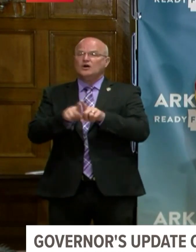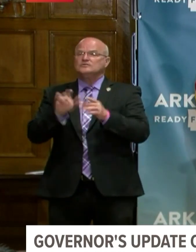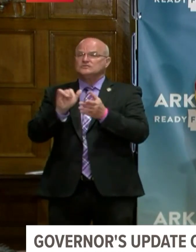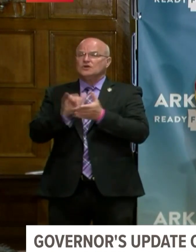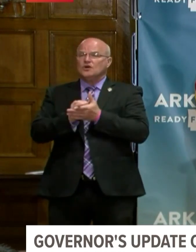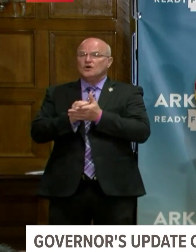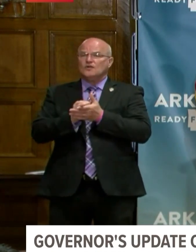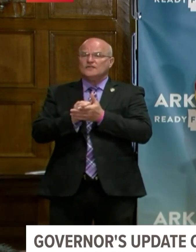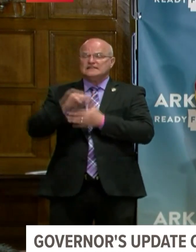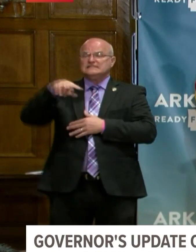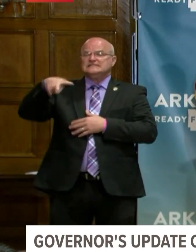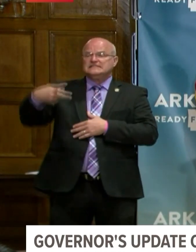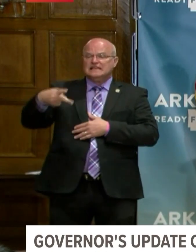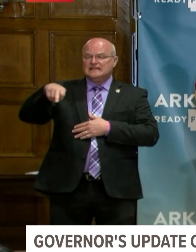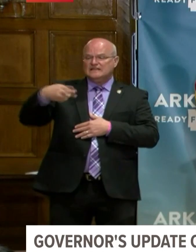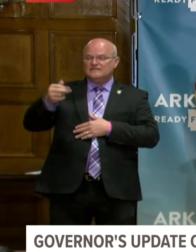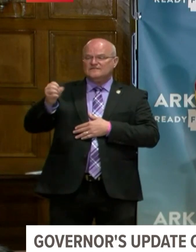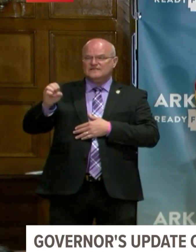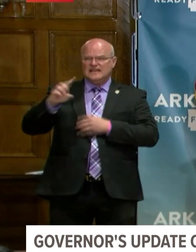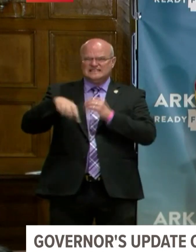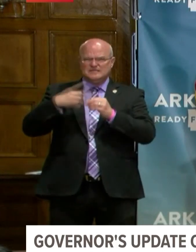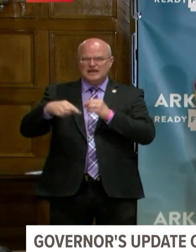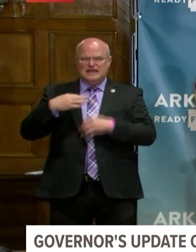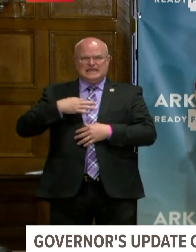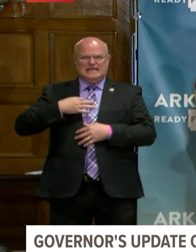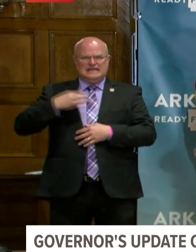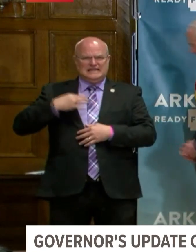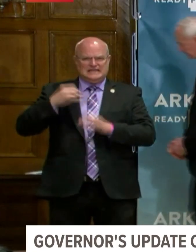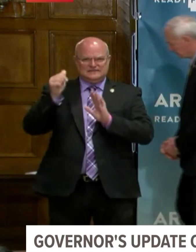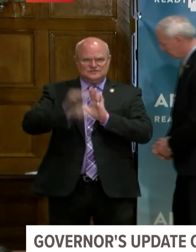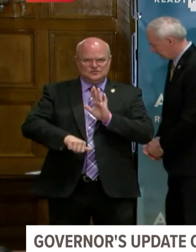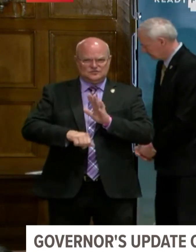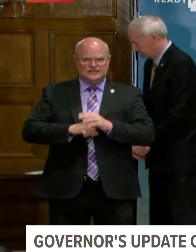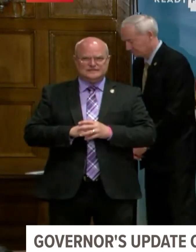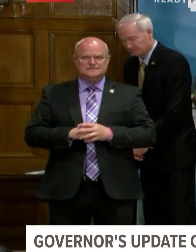the second phase on the elective surgery.